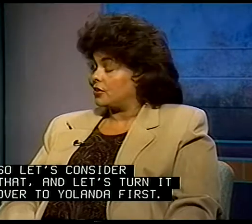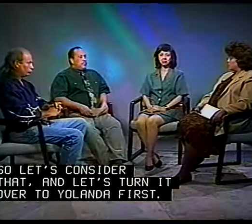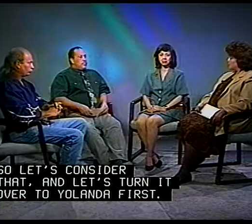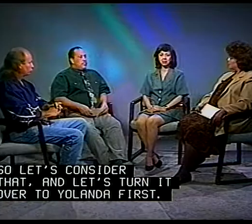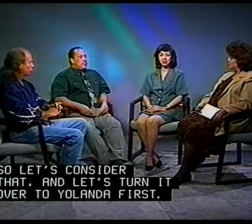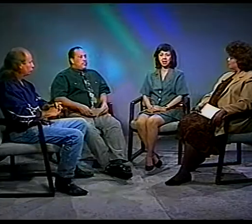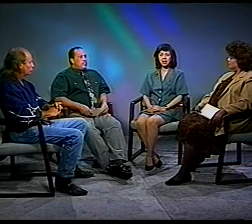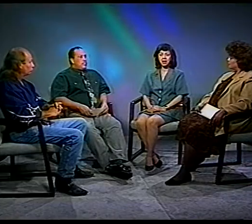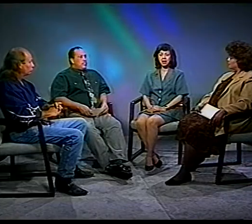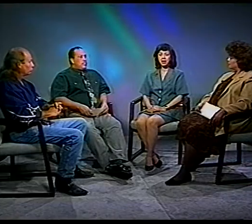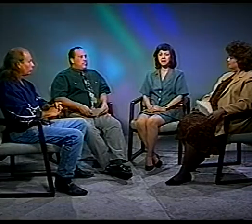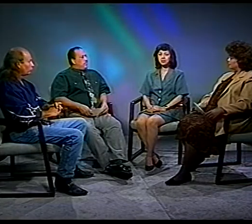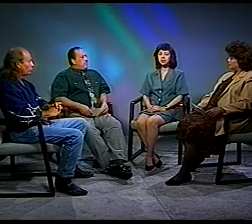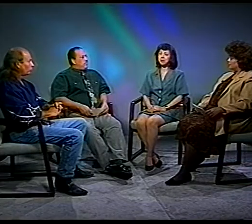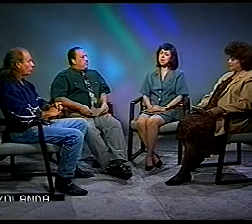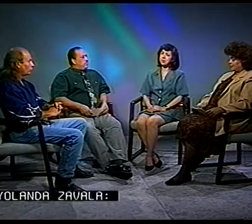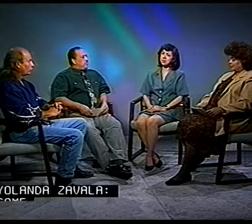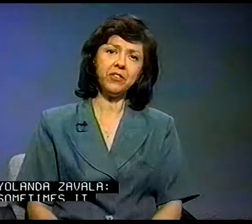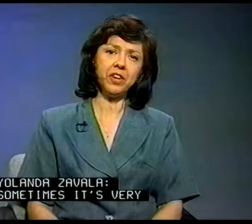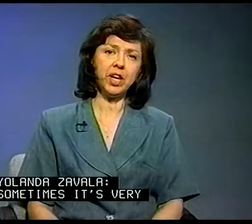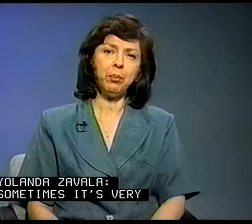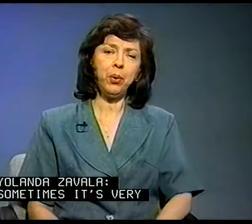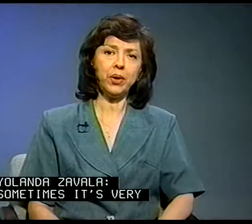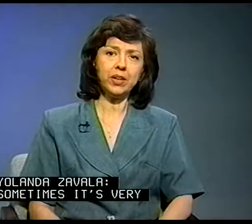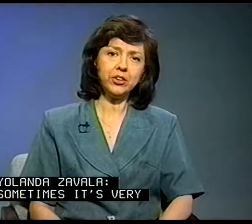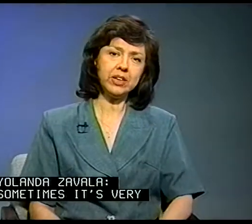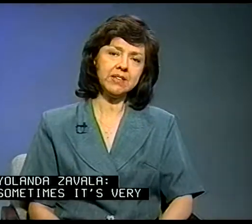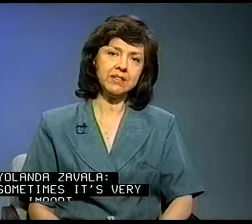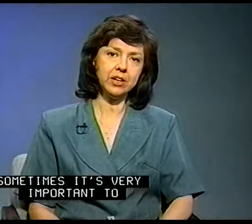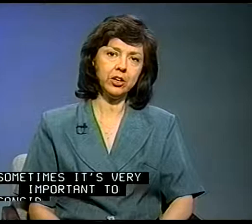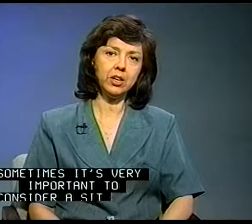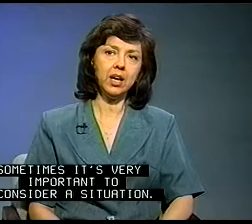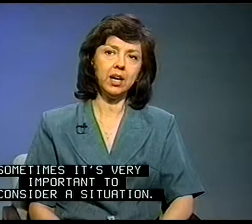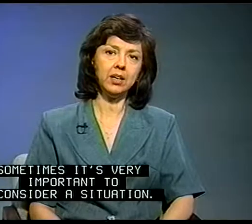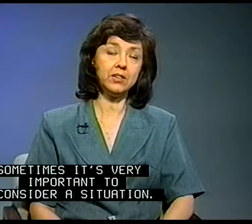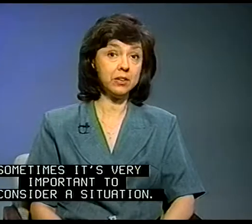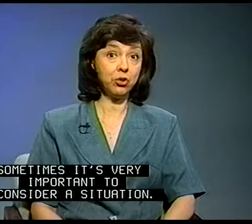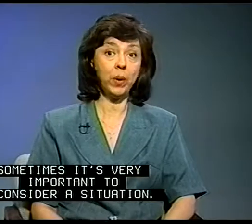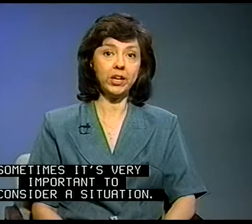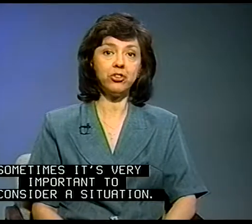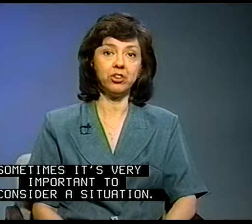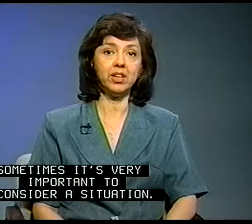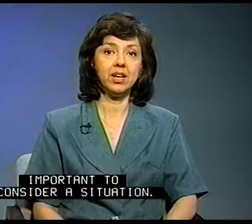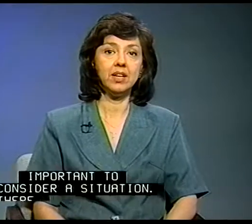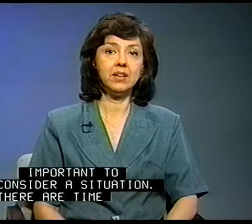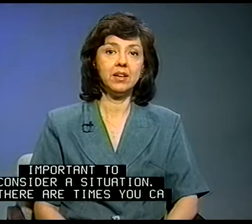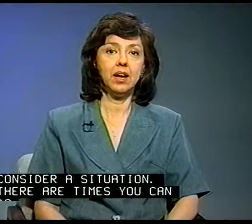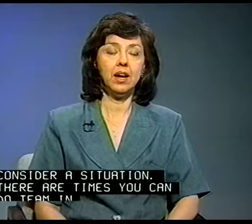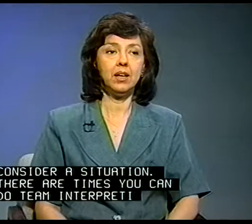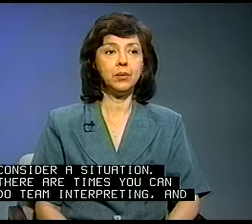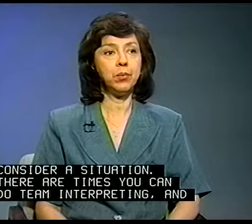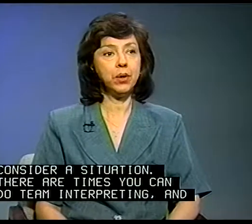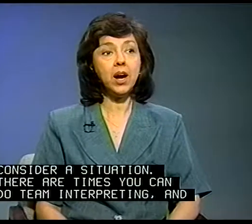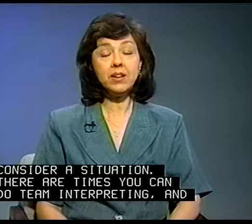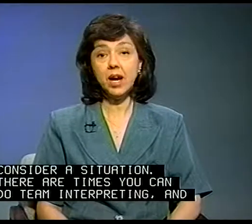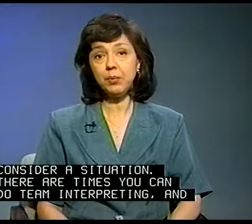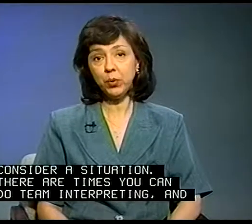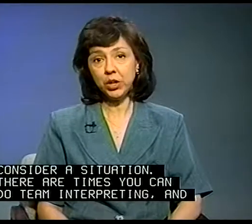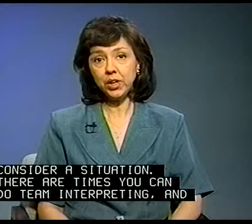first. Sometimes it's very important to consider a situation. There are times when you can